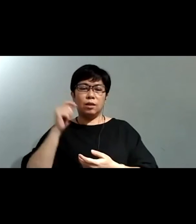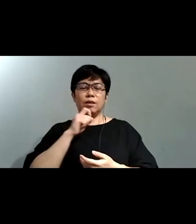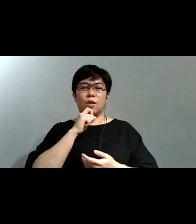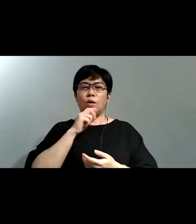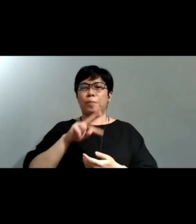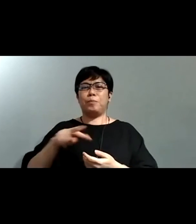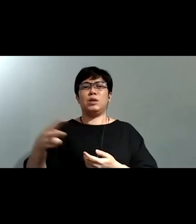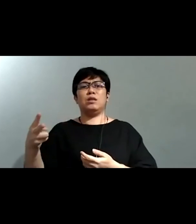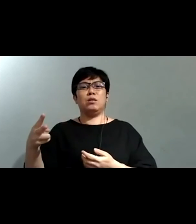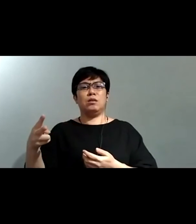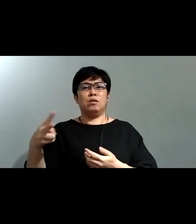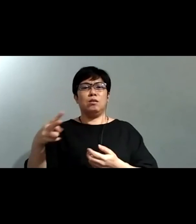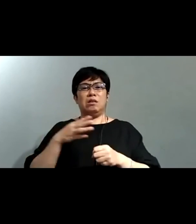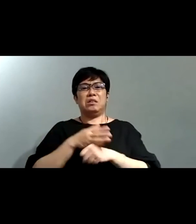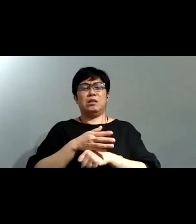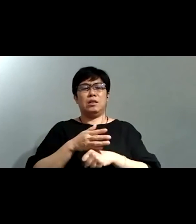is very familiar